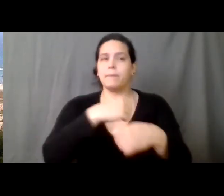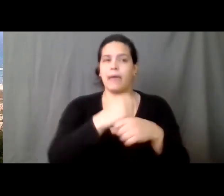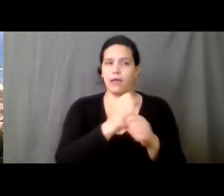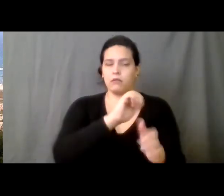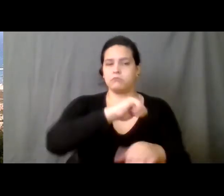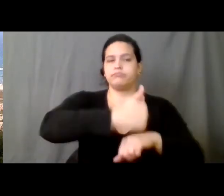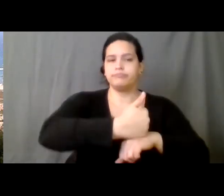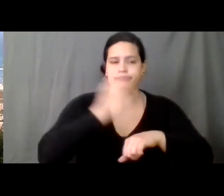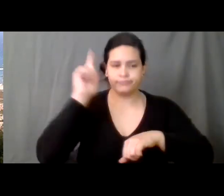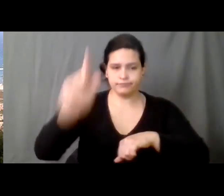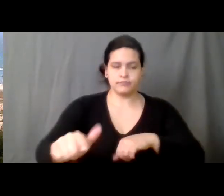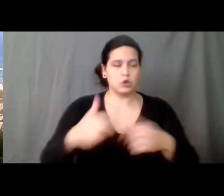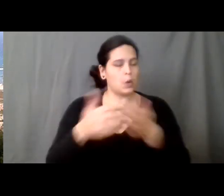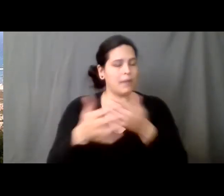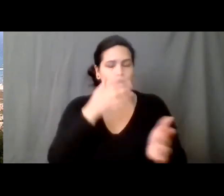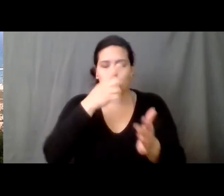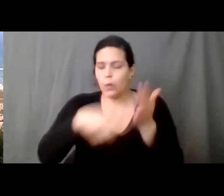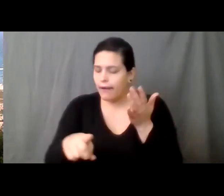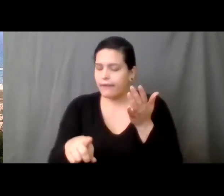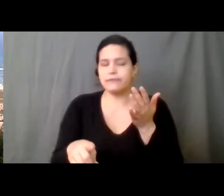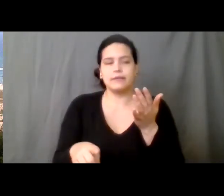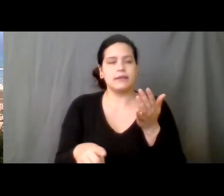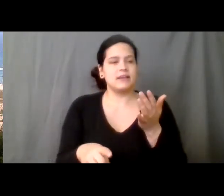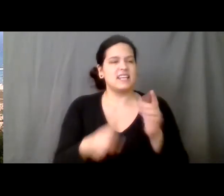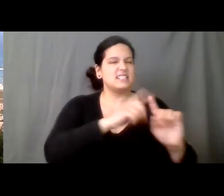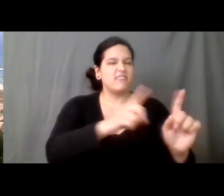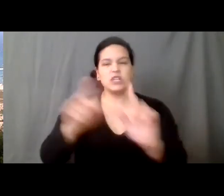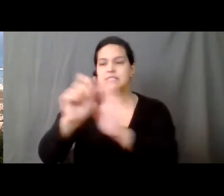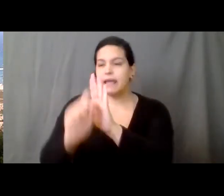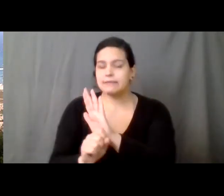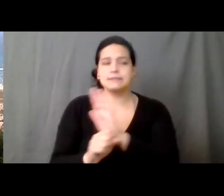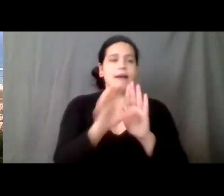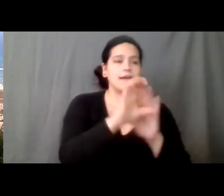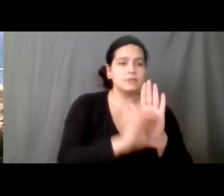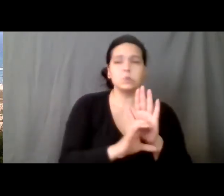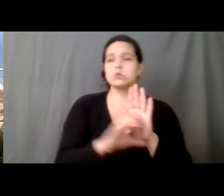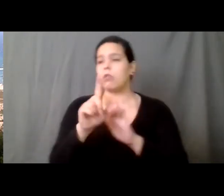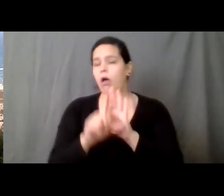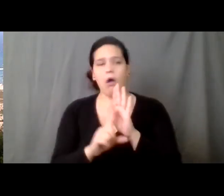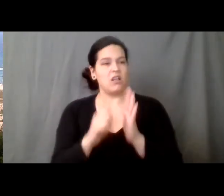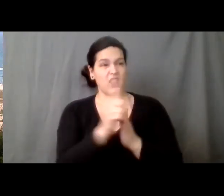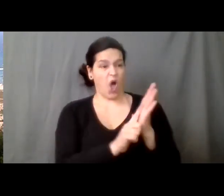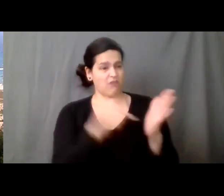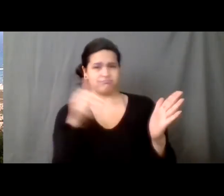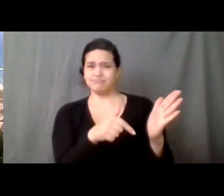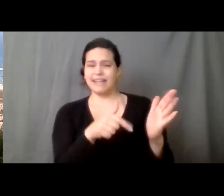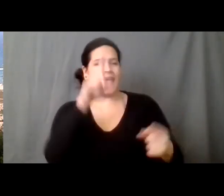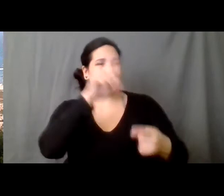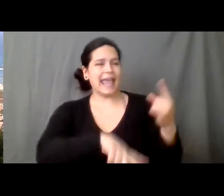any state to Constitution or law, they can't pass a law that disagrees with this,